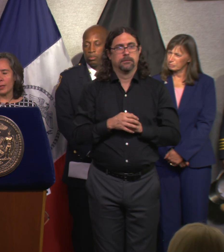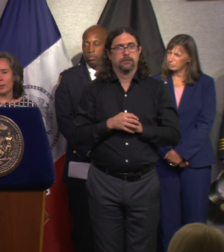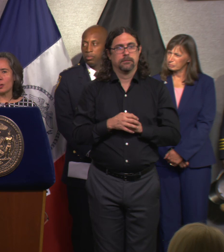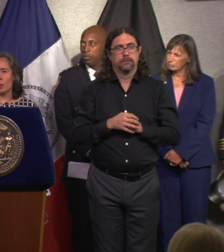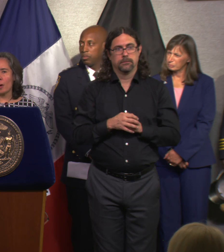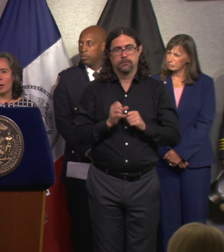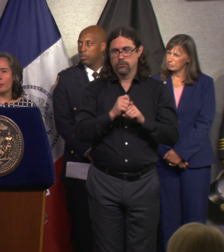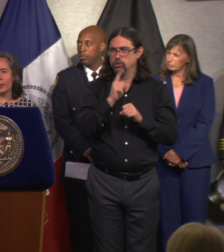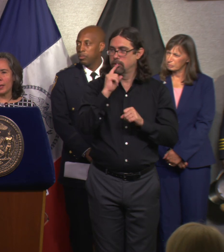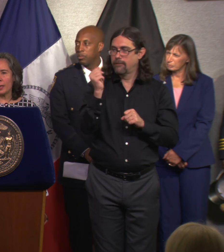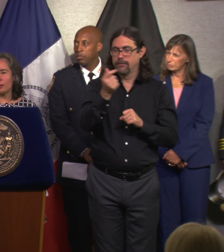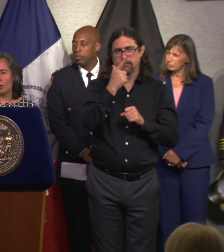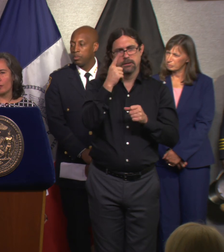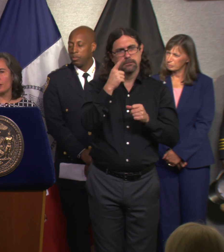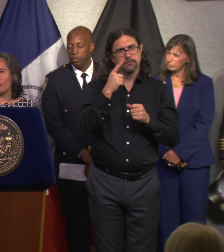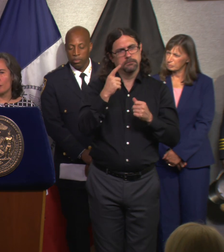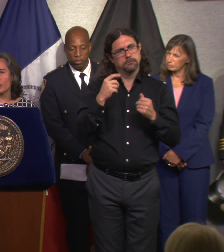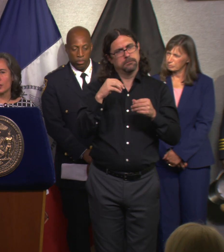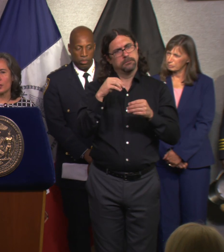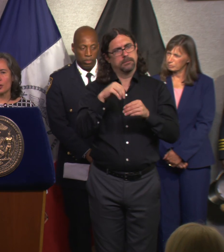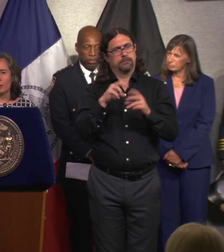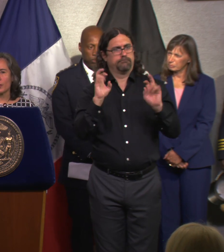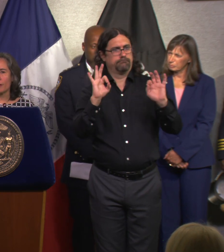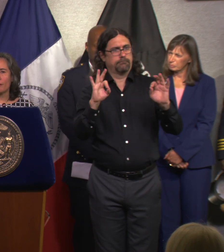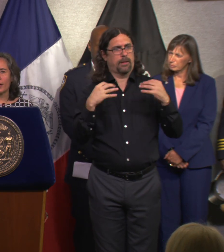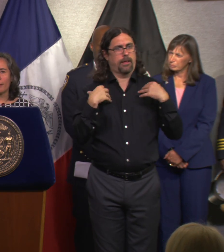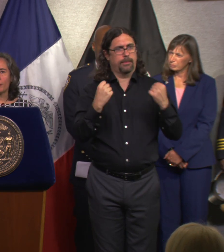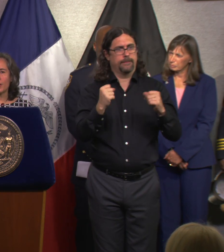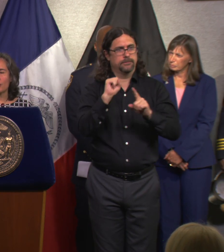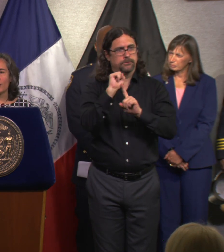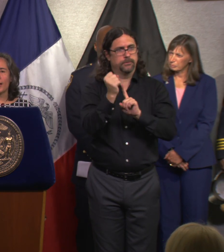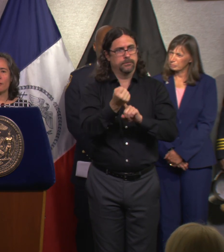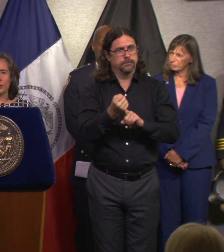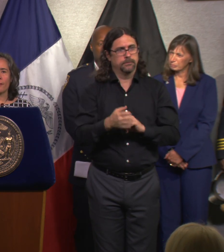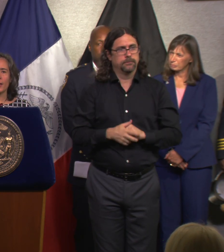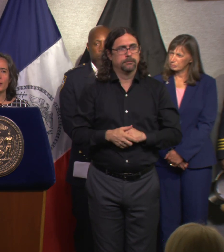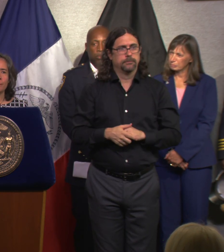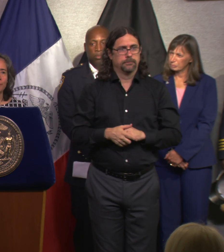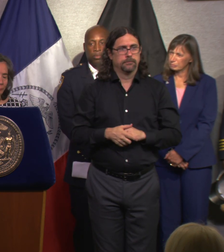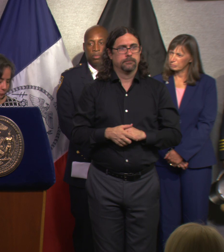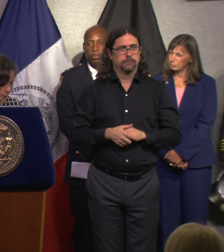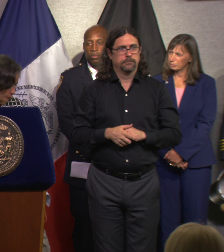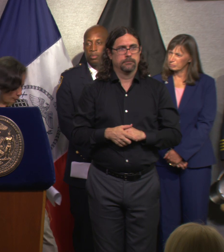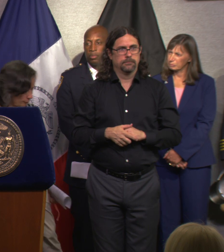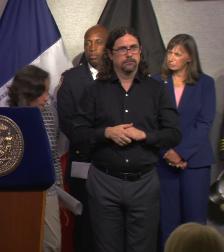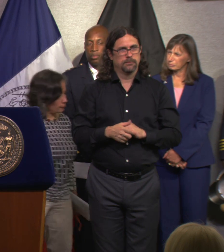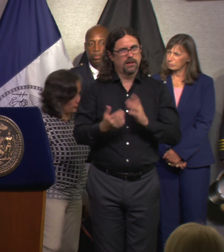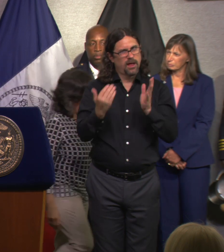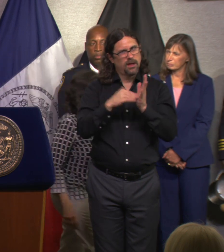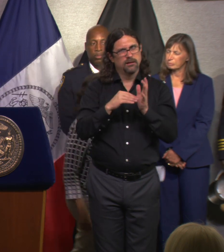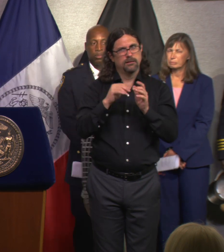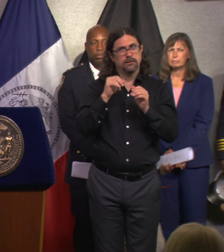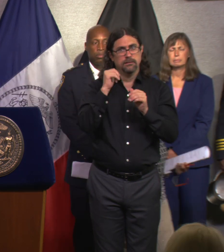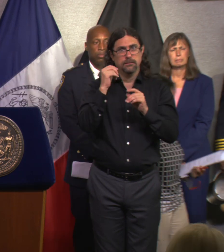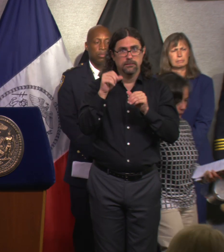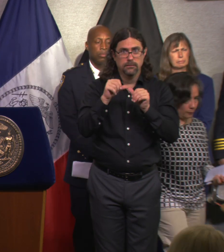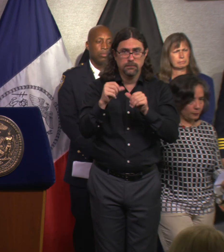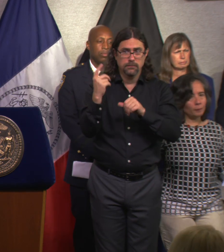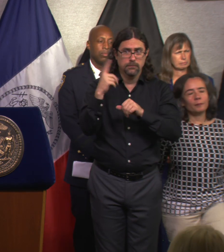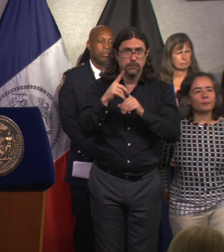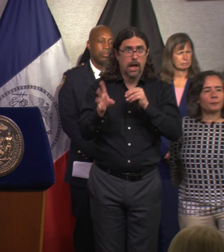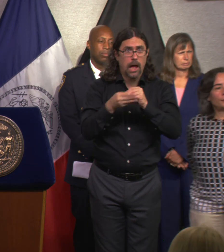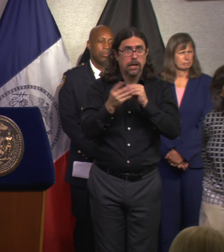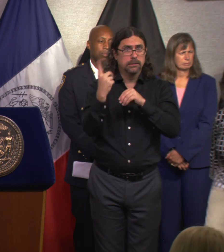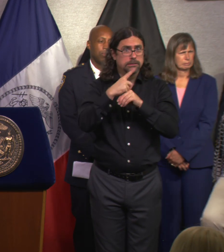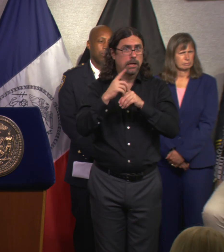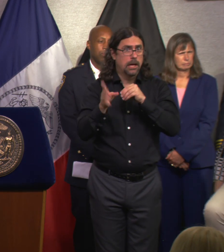more days go on with heat, the greater the risks in terms of potential adverse effects. Yes. Mr. Mayor, I understand